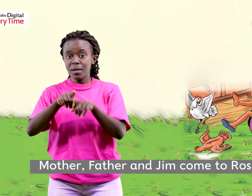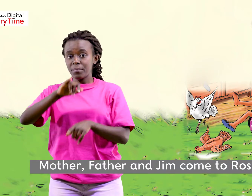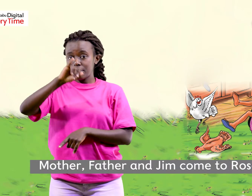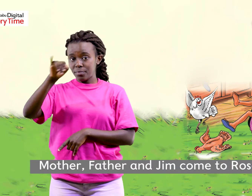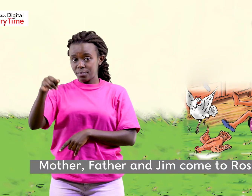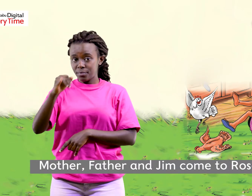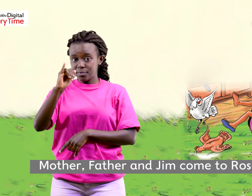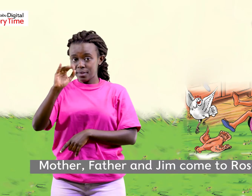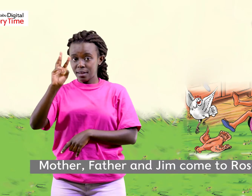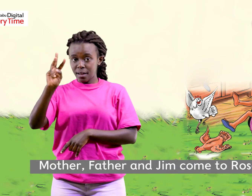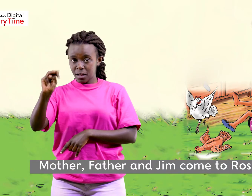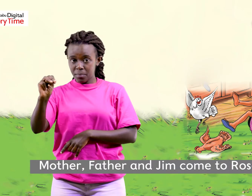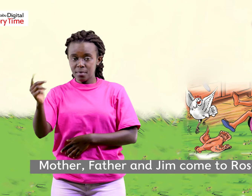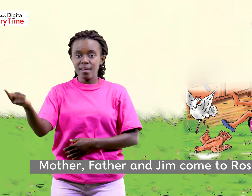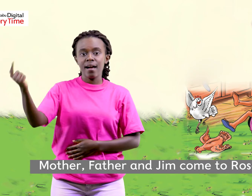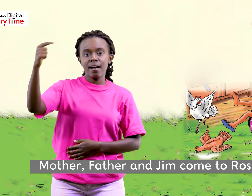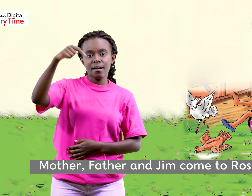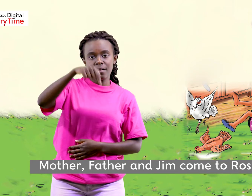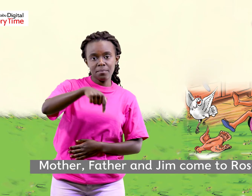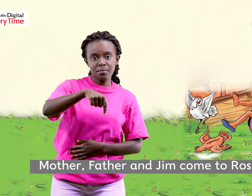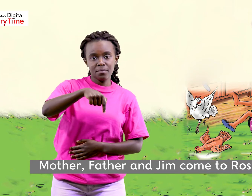Mother, Father, and Jim come to Rose.